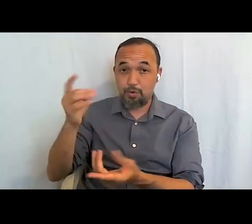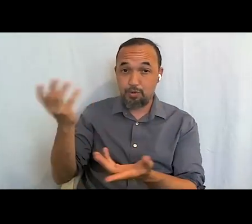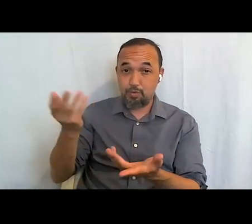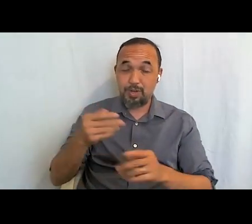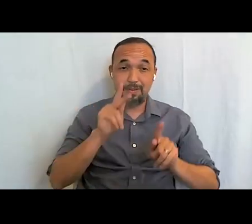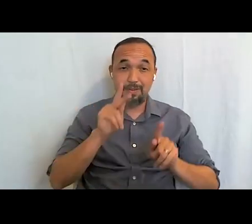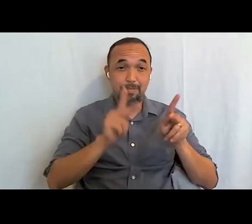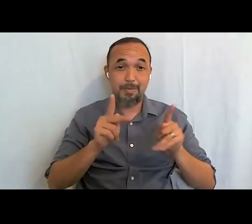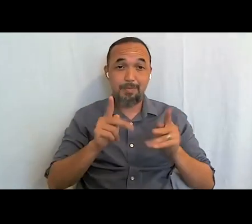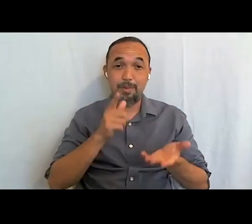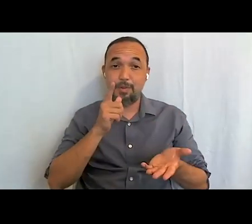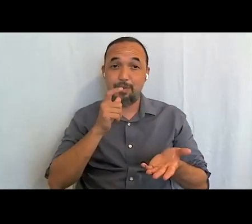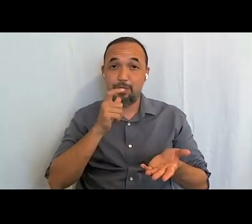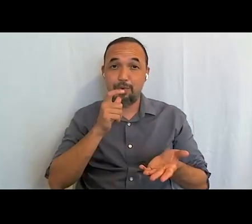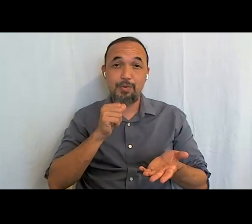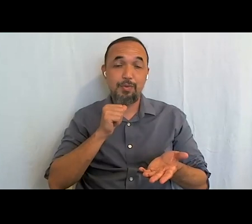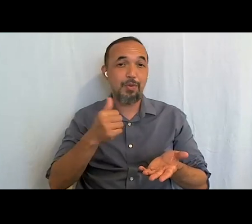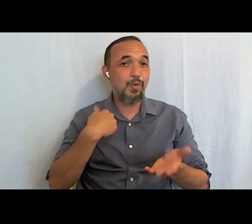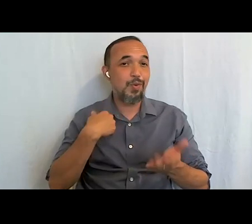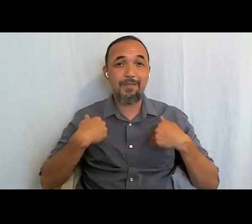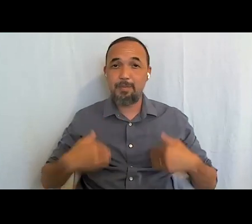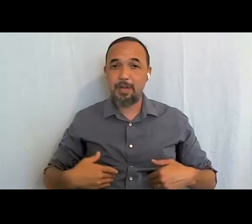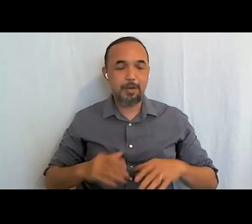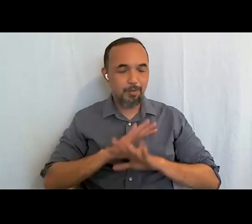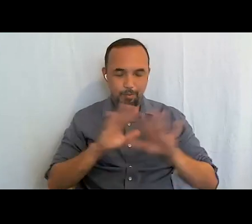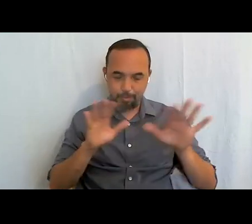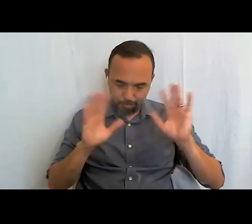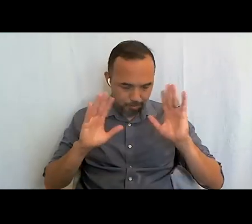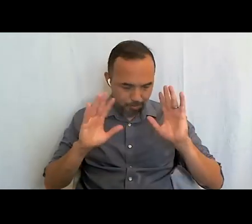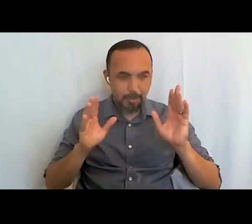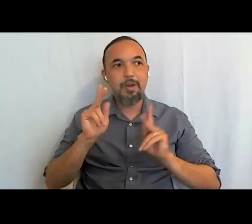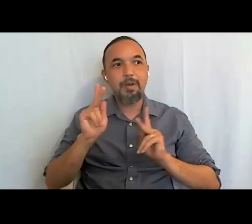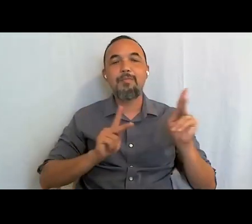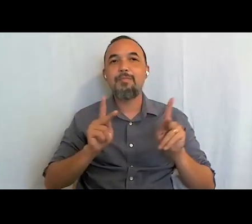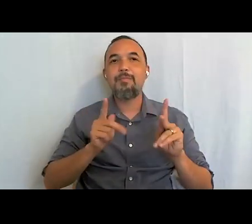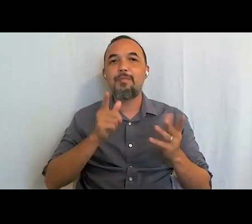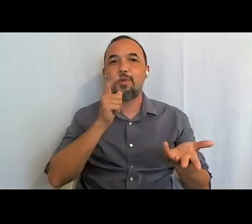who don't have a body. No, people who,